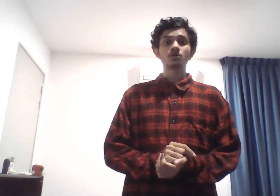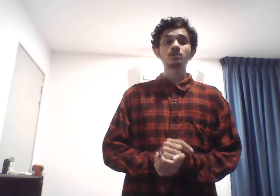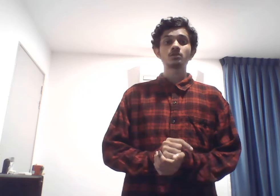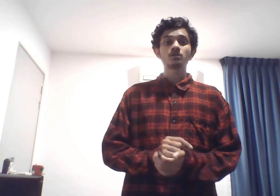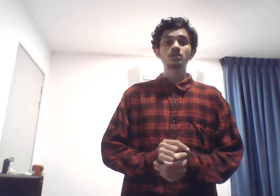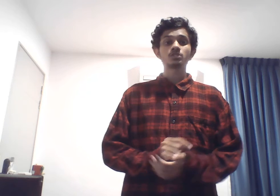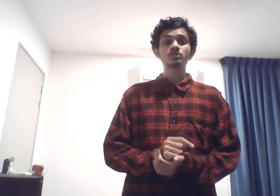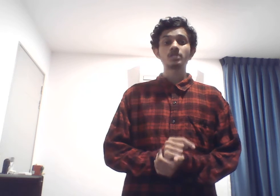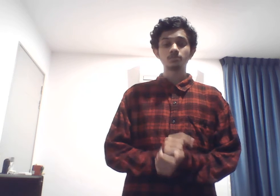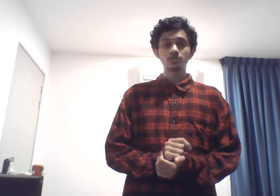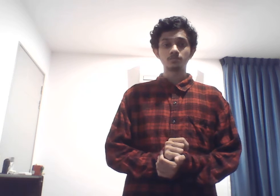called clitoridectomy.